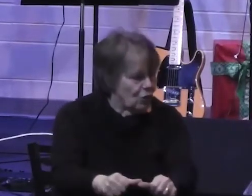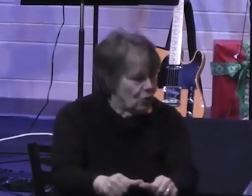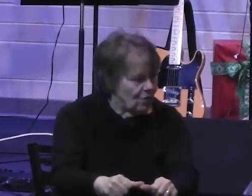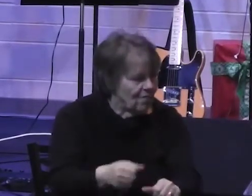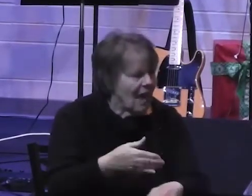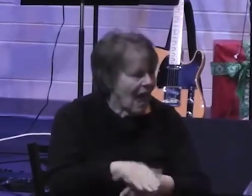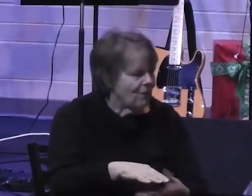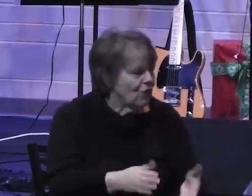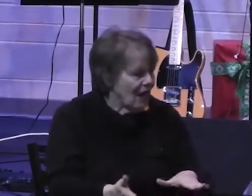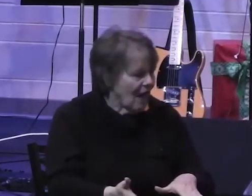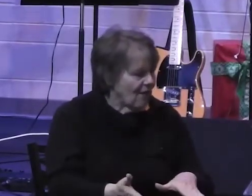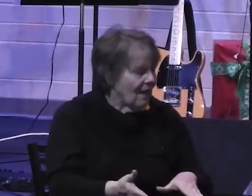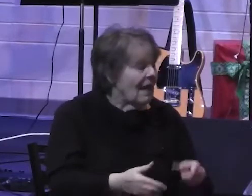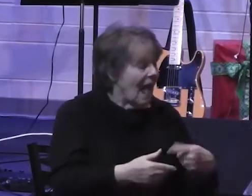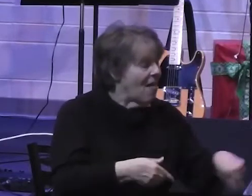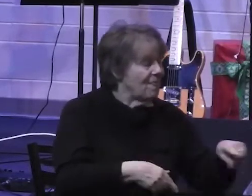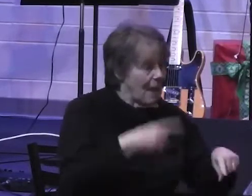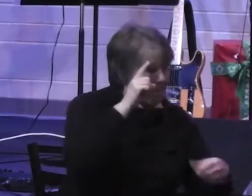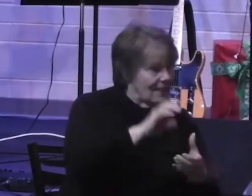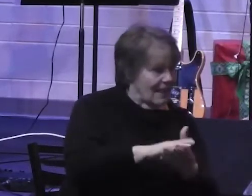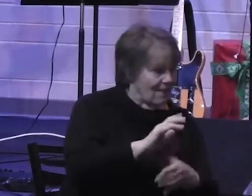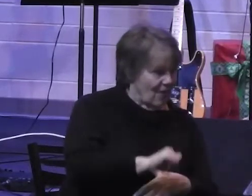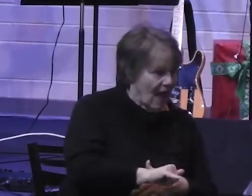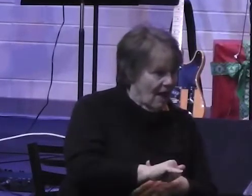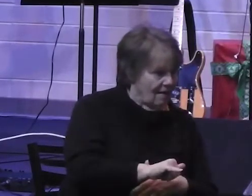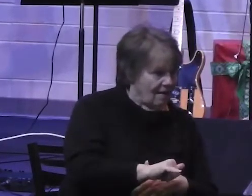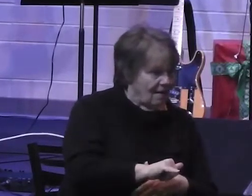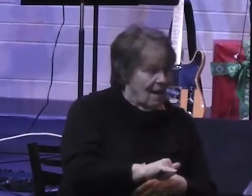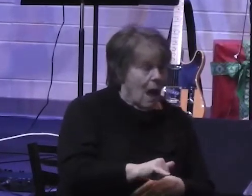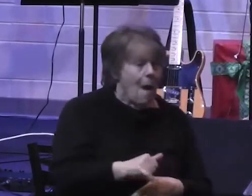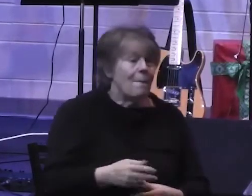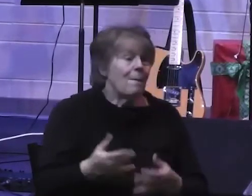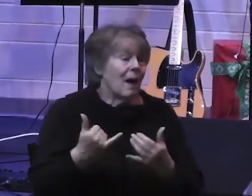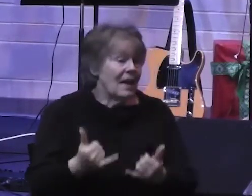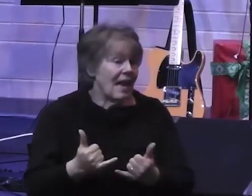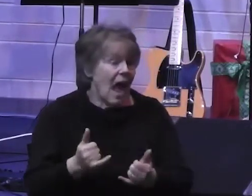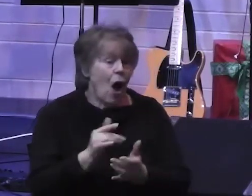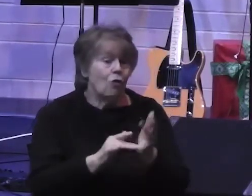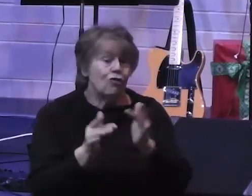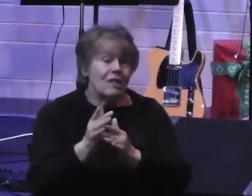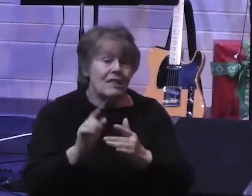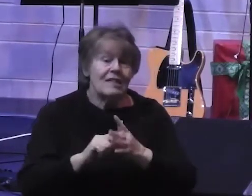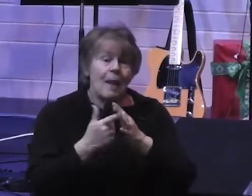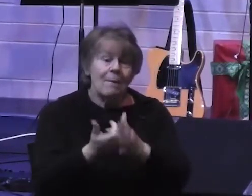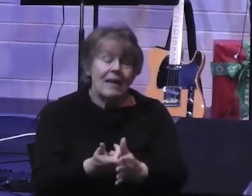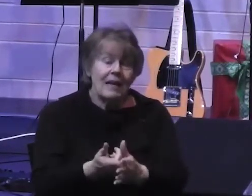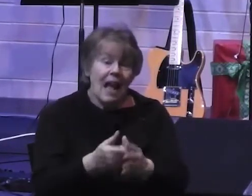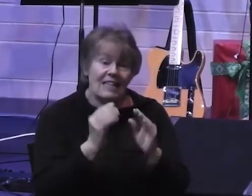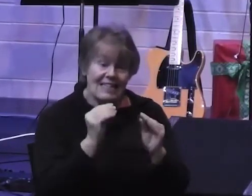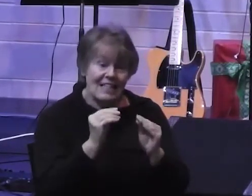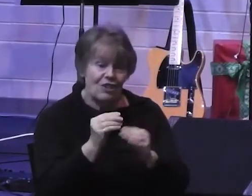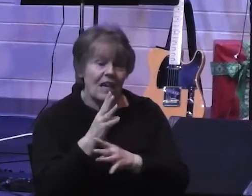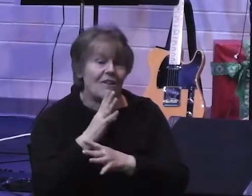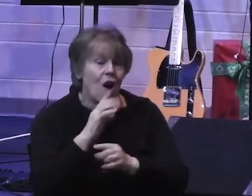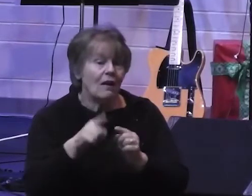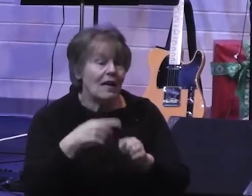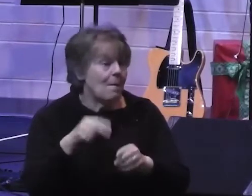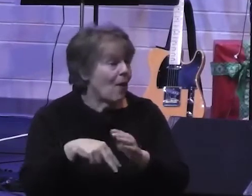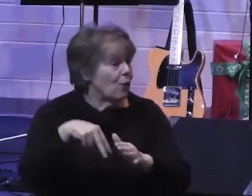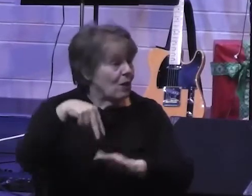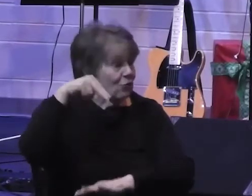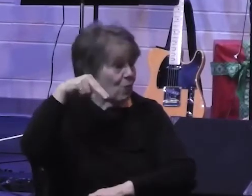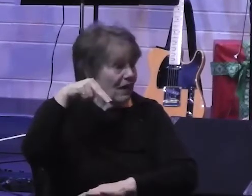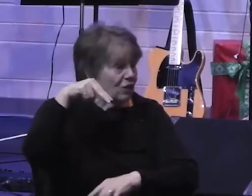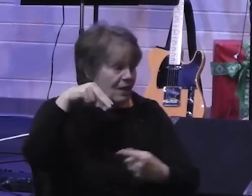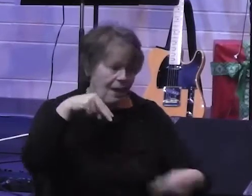believed. But Jesus, at this point in His ministry, had started speaking about and teaching about the resurrection. And the